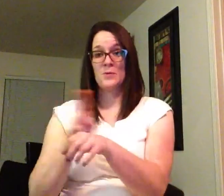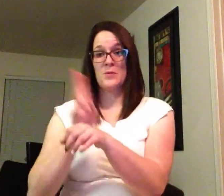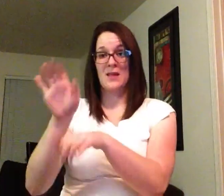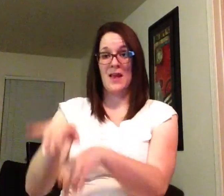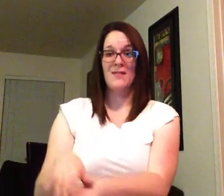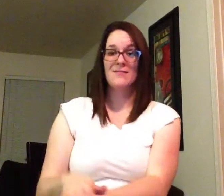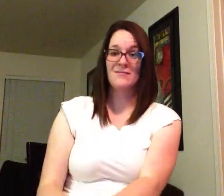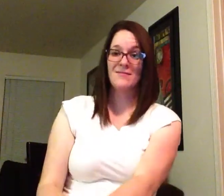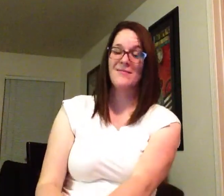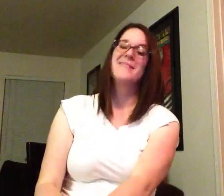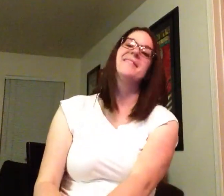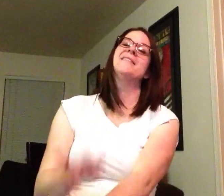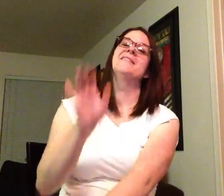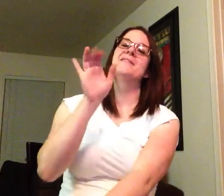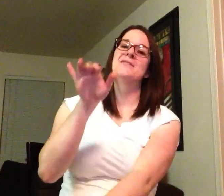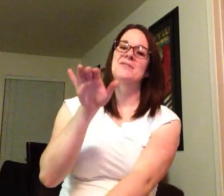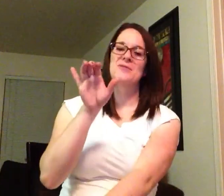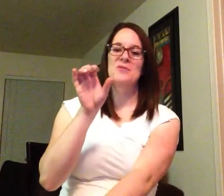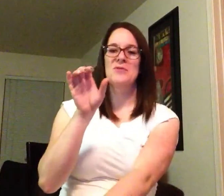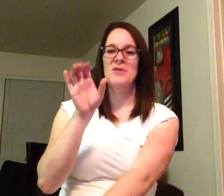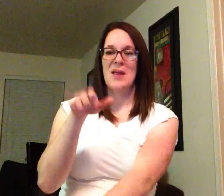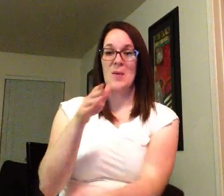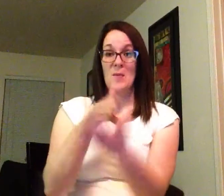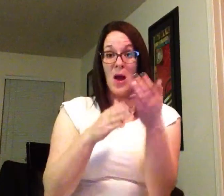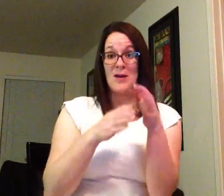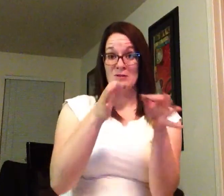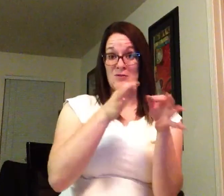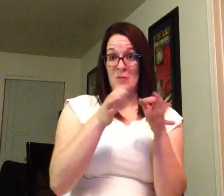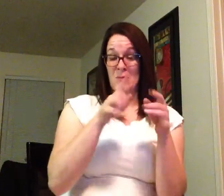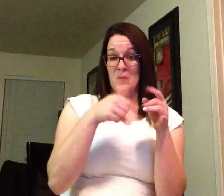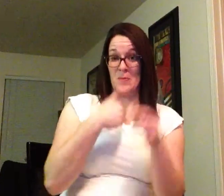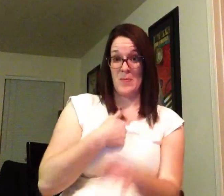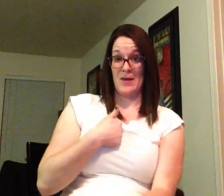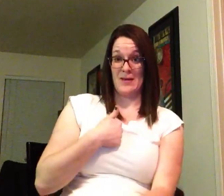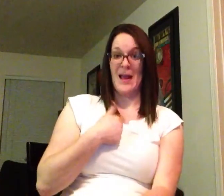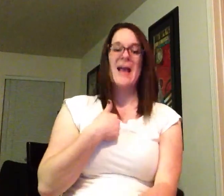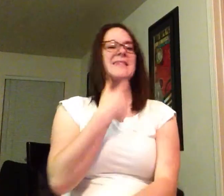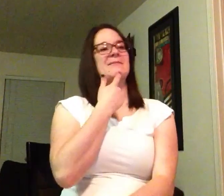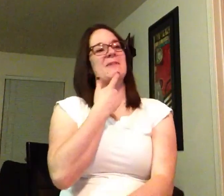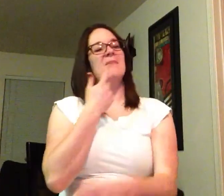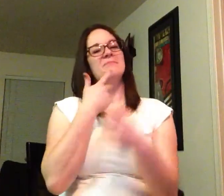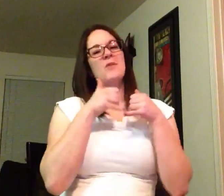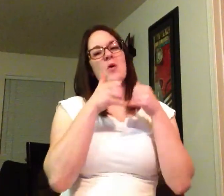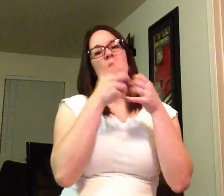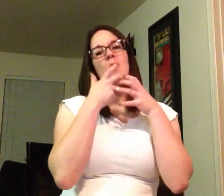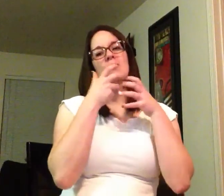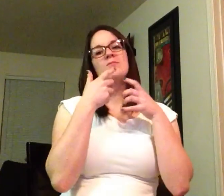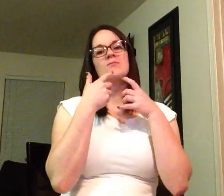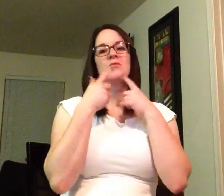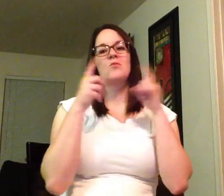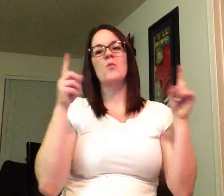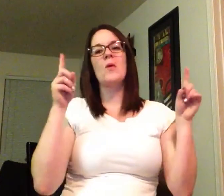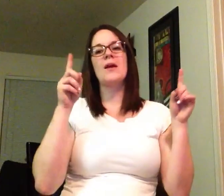So in the descriptive part up top, I said that I was an award-winning journalist and a future thinker. When I was asked about